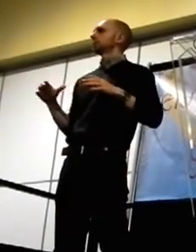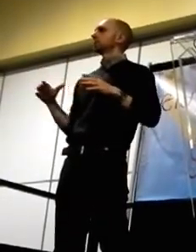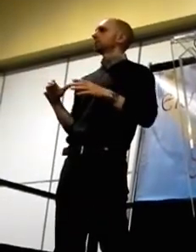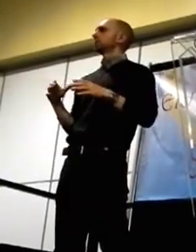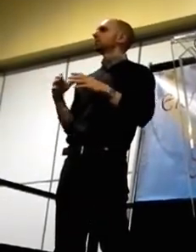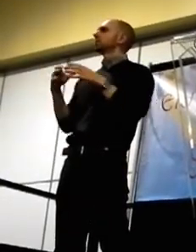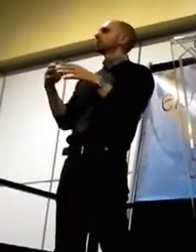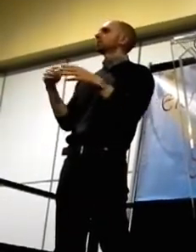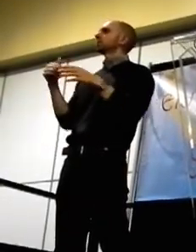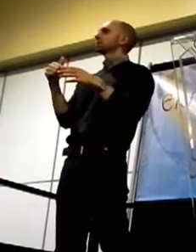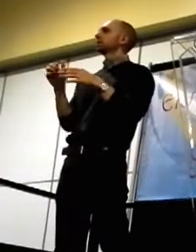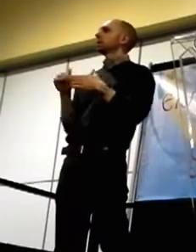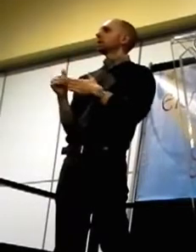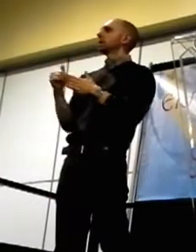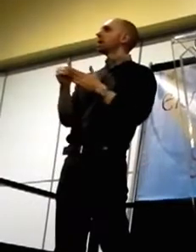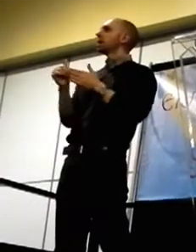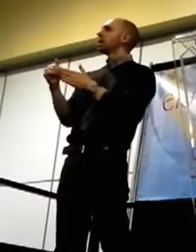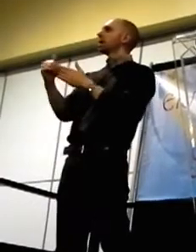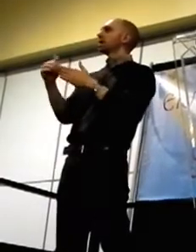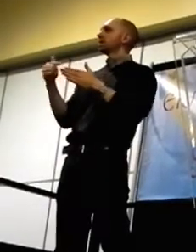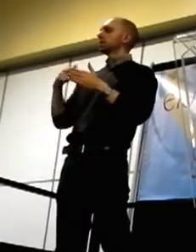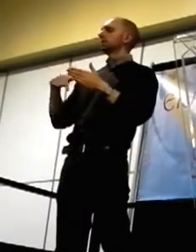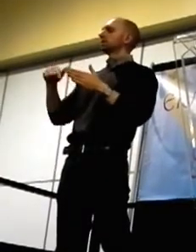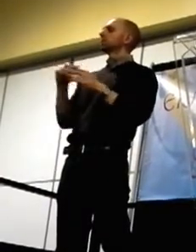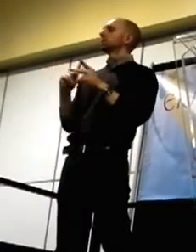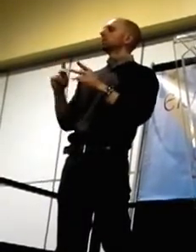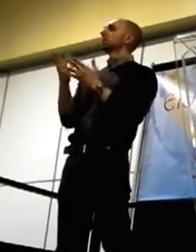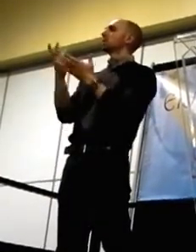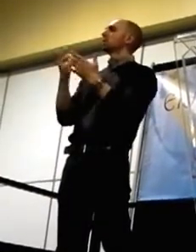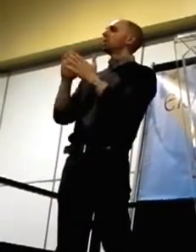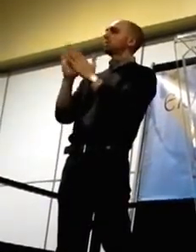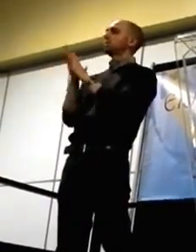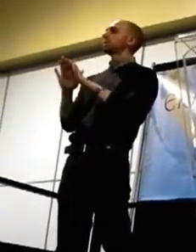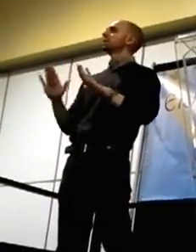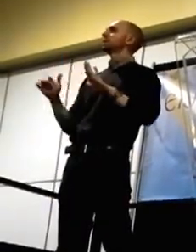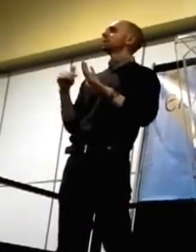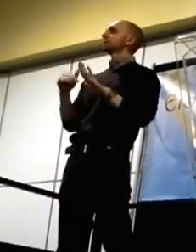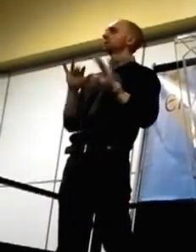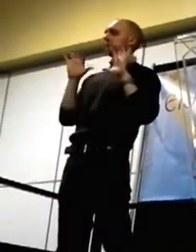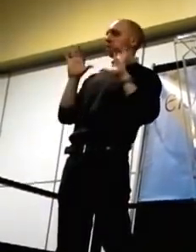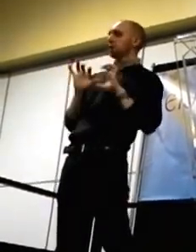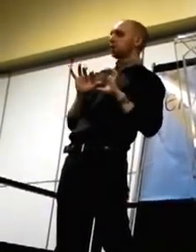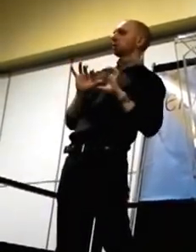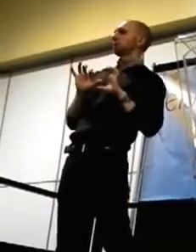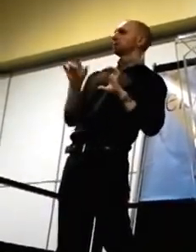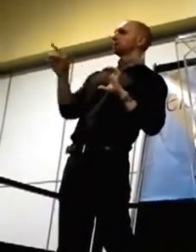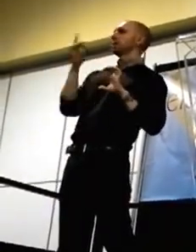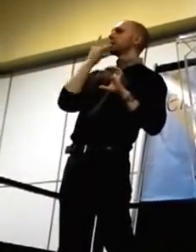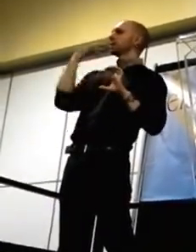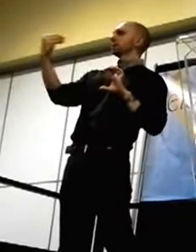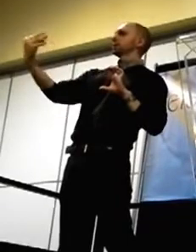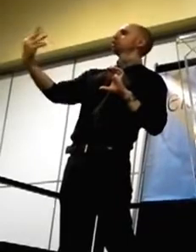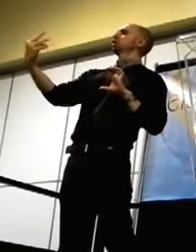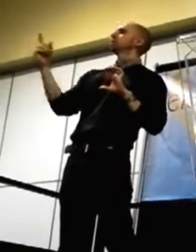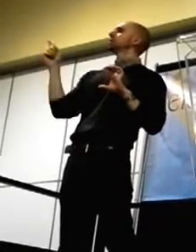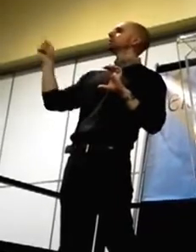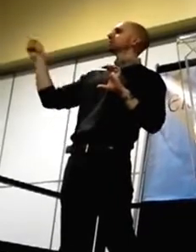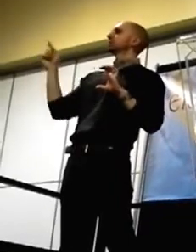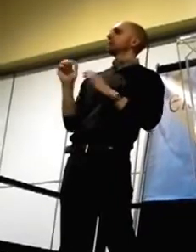to the ways of peace and brings them out of darkness into the light by His